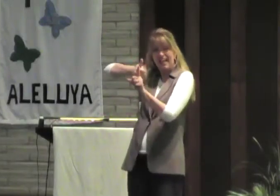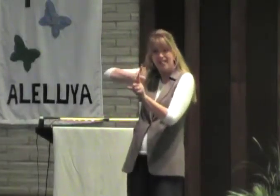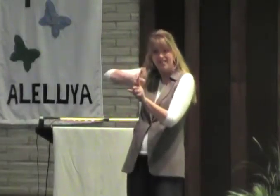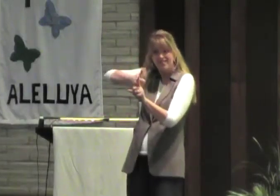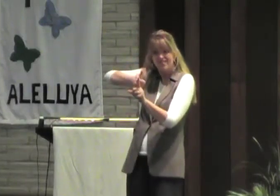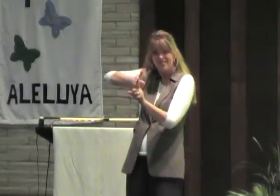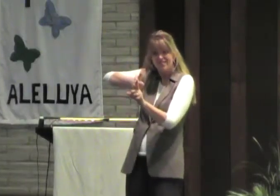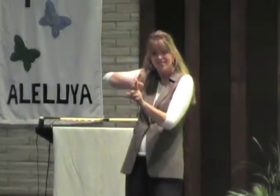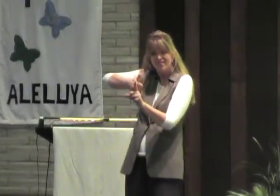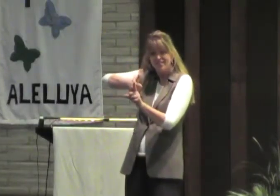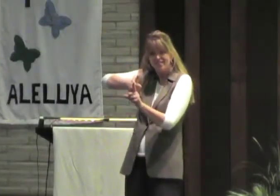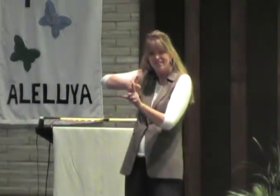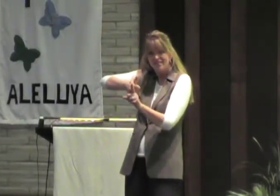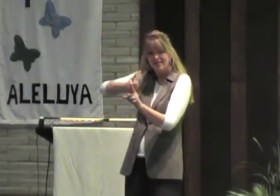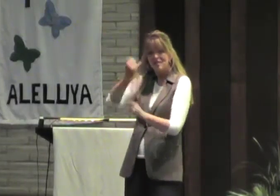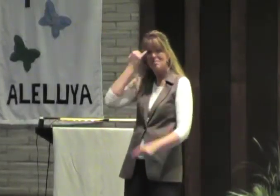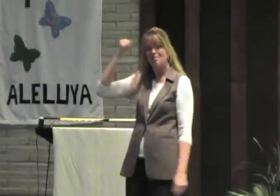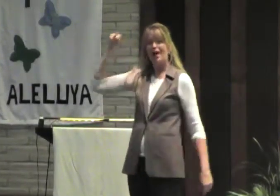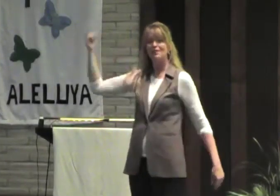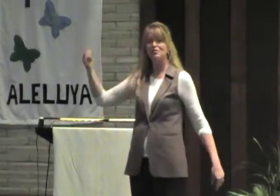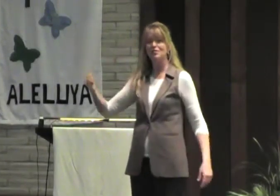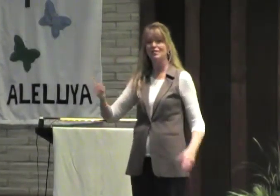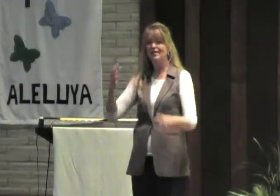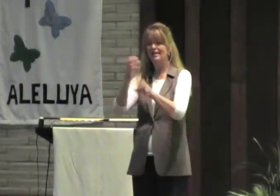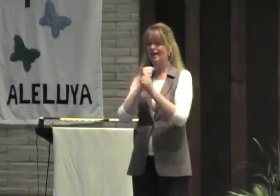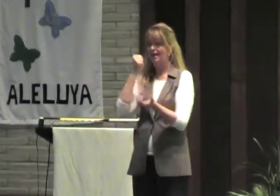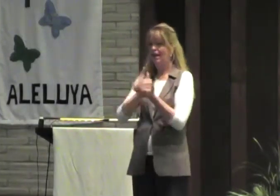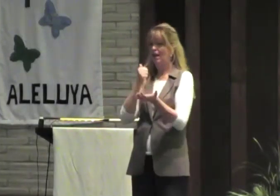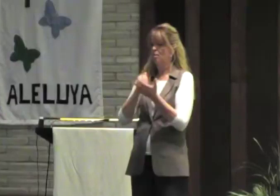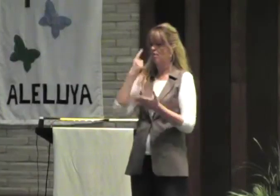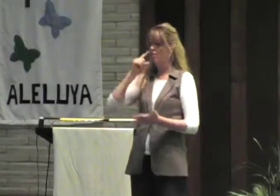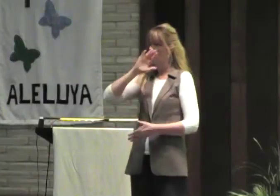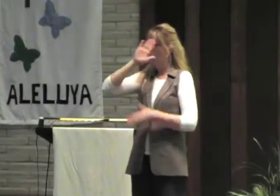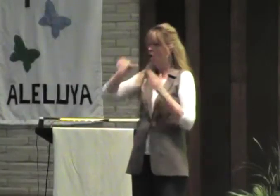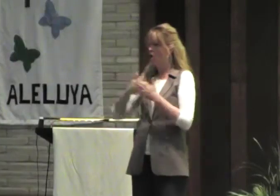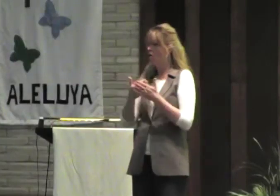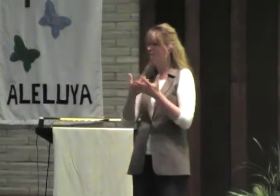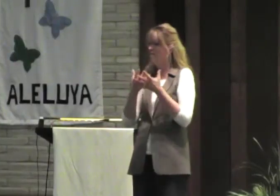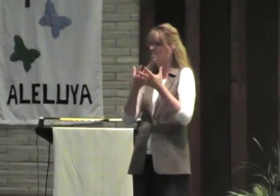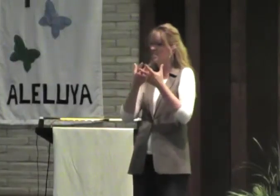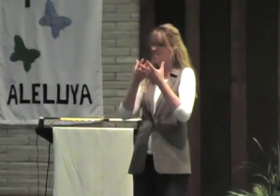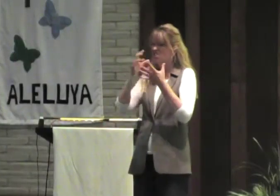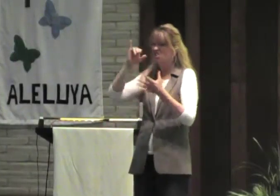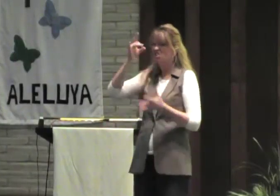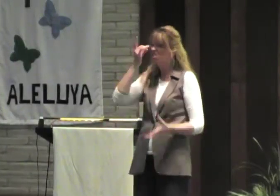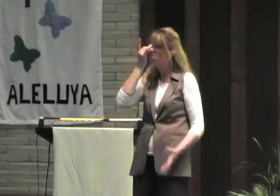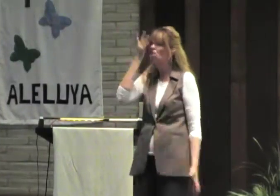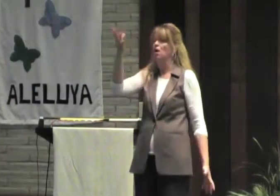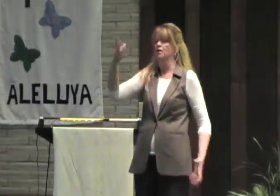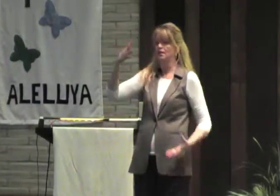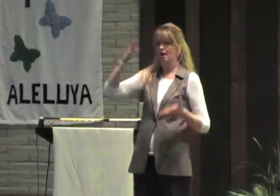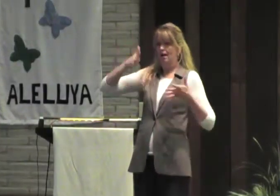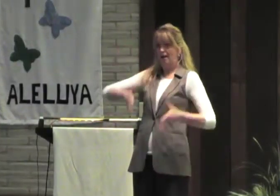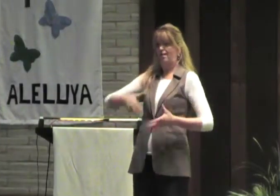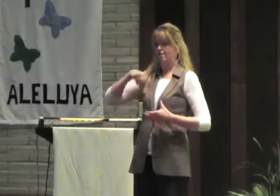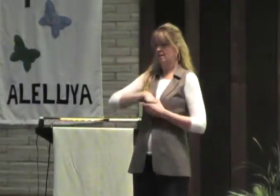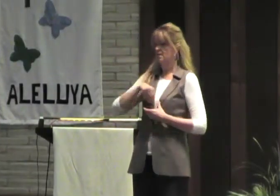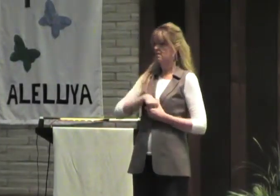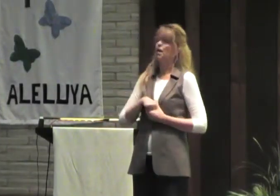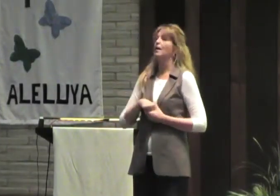with yourself. Can you imagine if you got help for all of those, all that junk that's